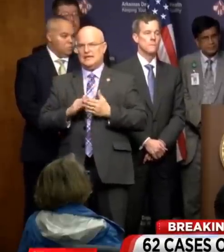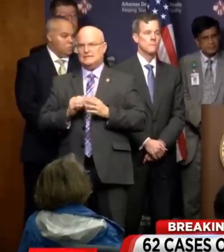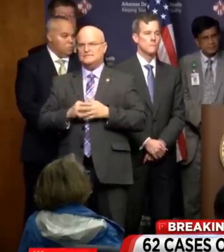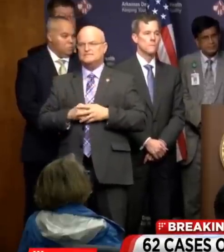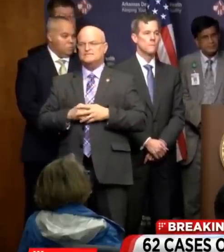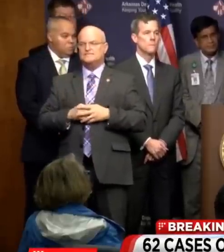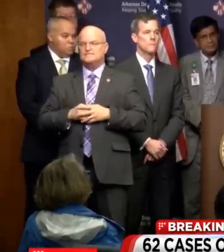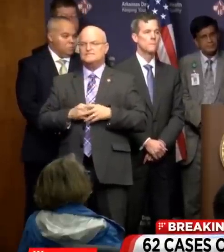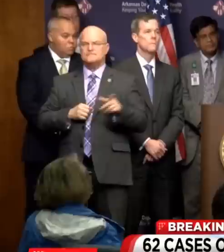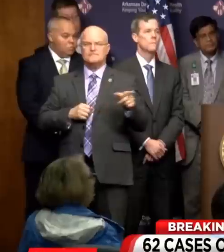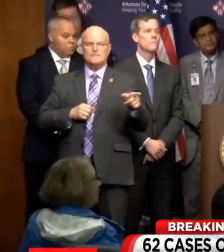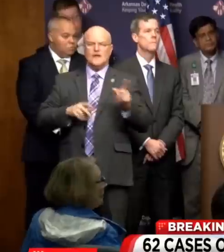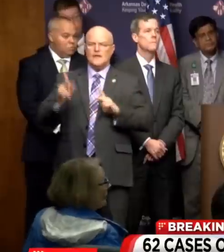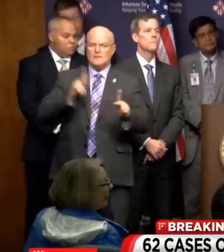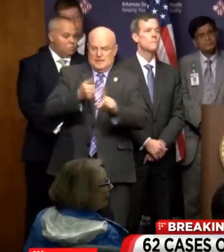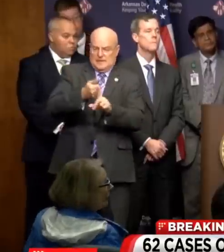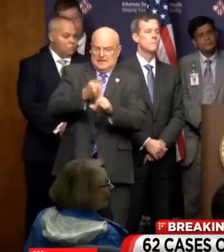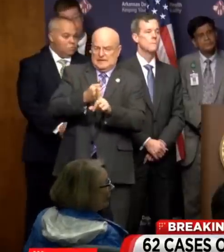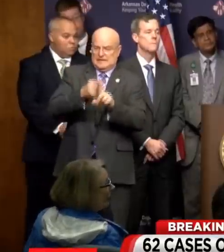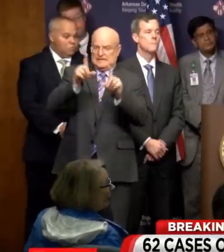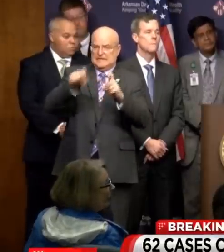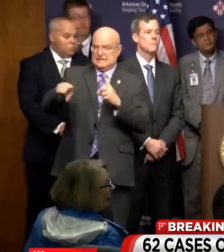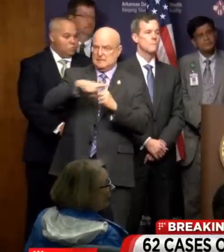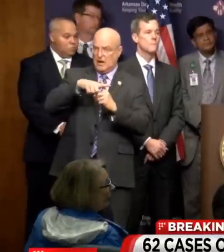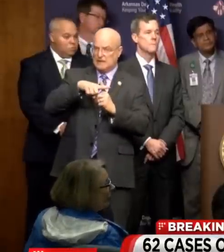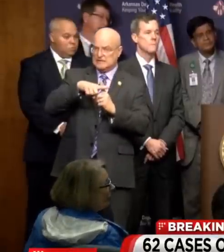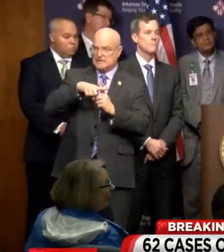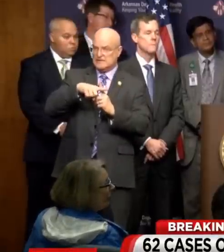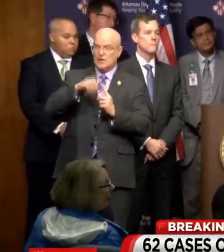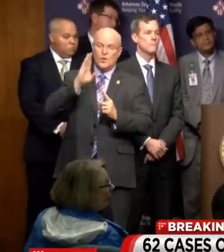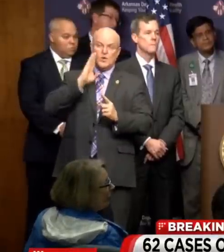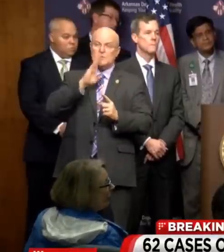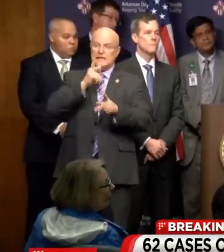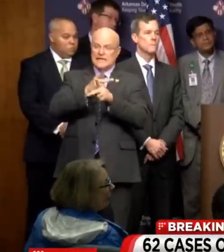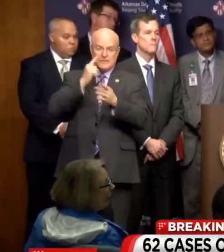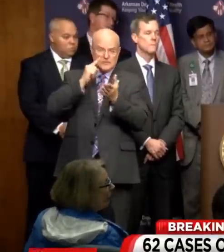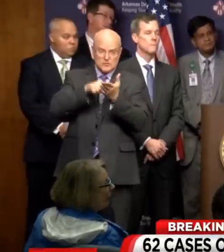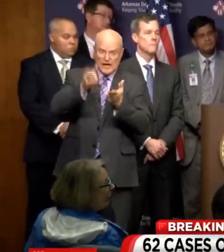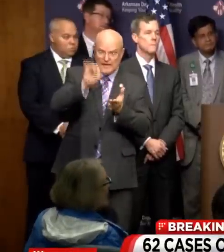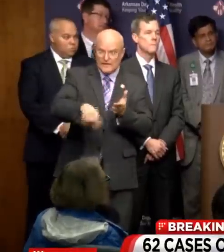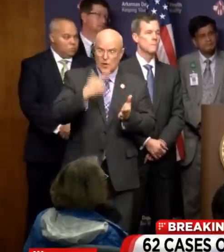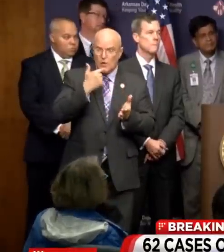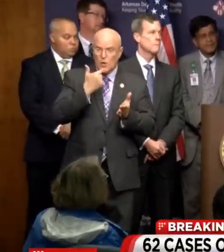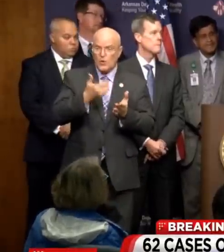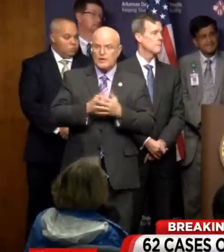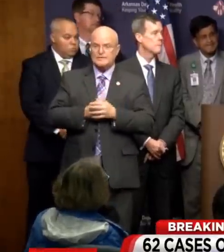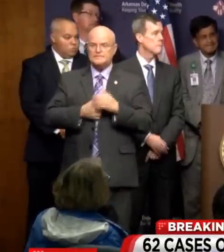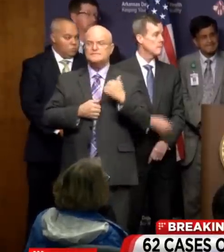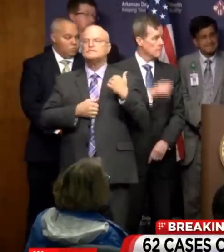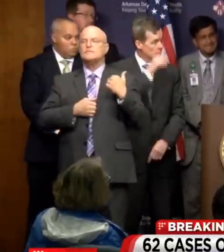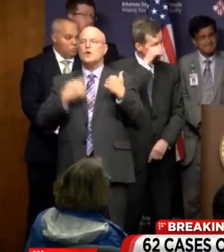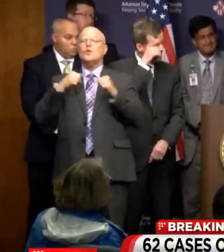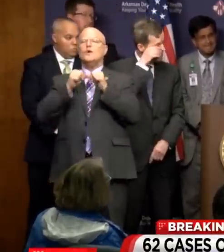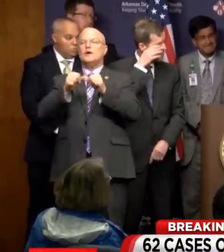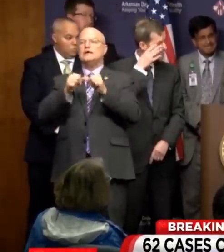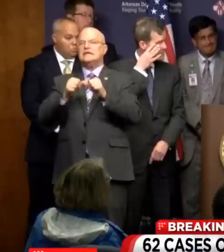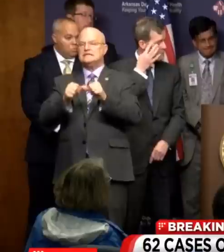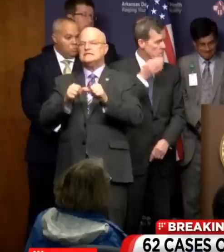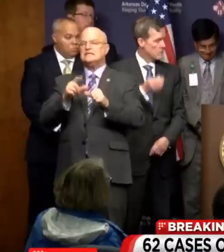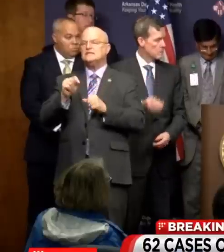but the people who actually themselves tested positive, are you going to be keeping track of them? We will continue